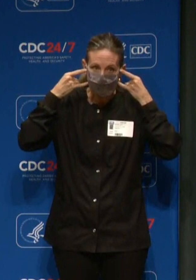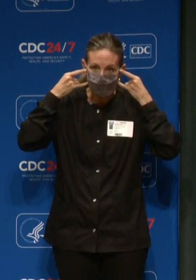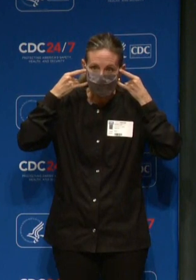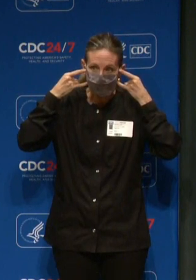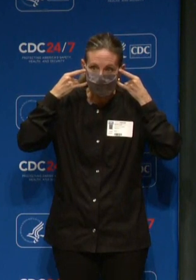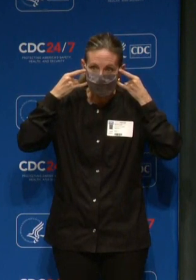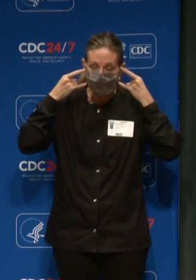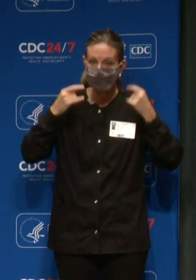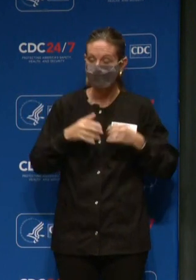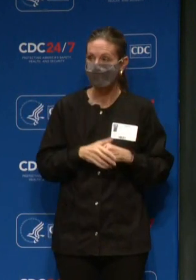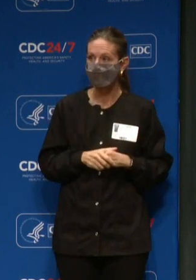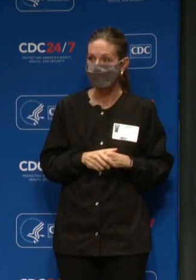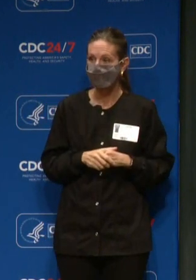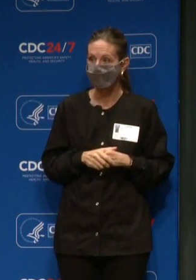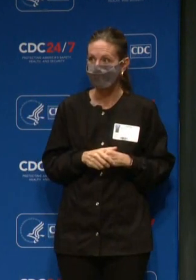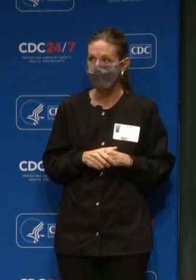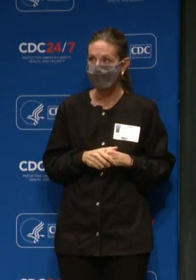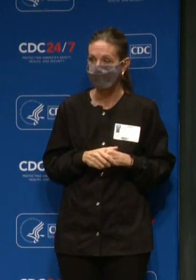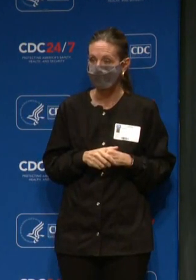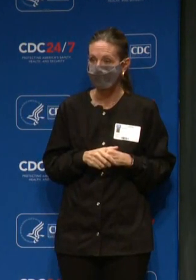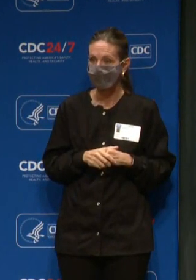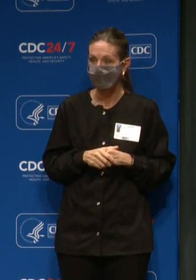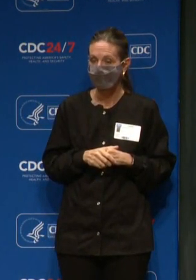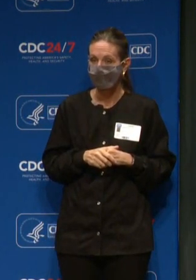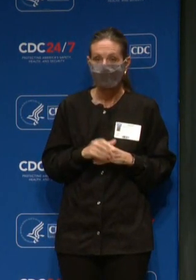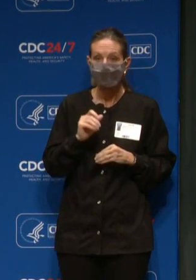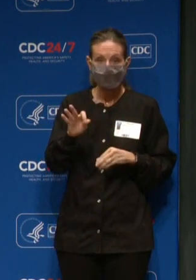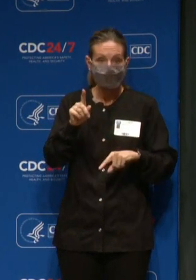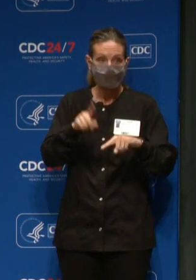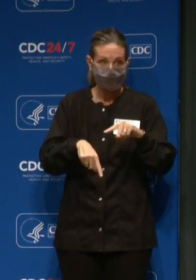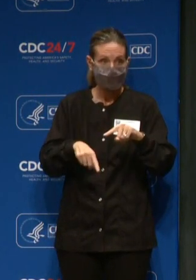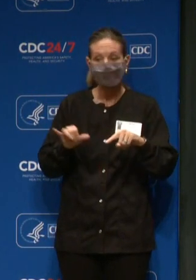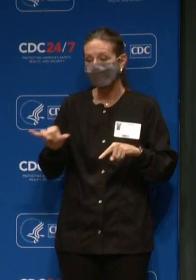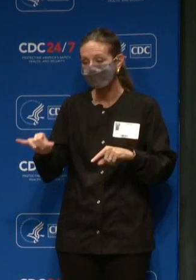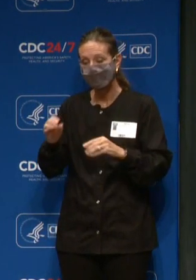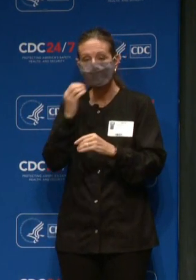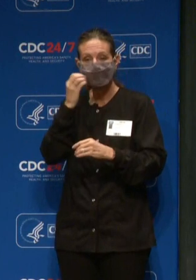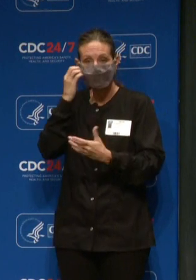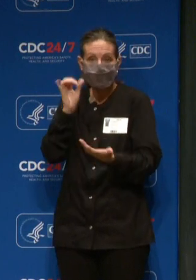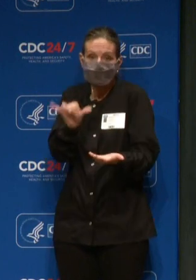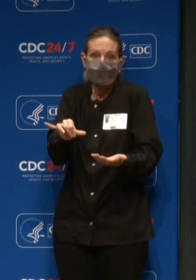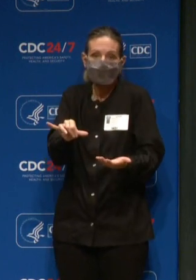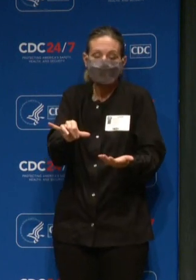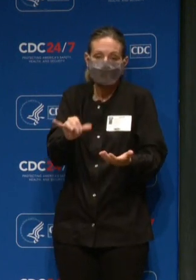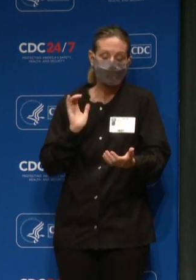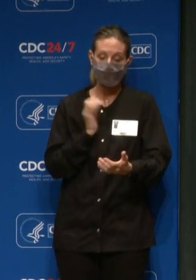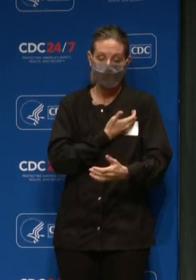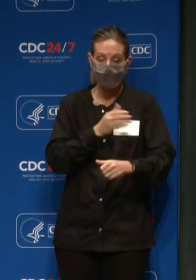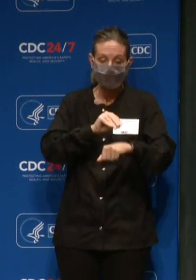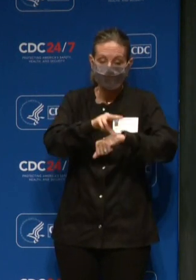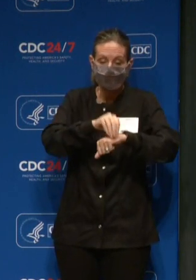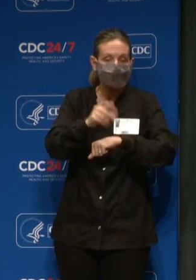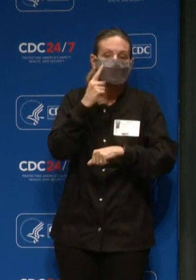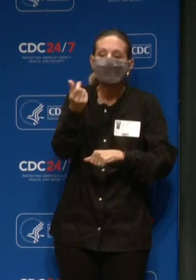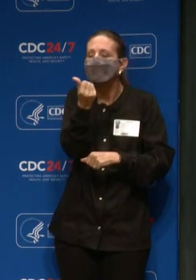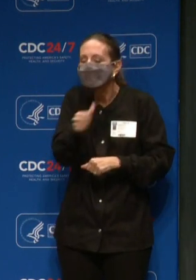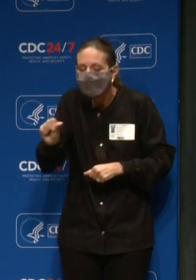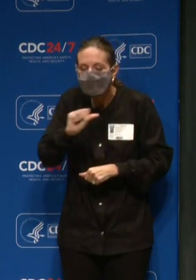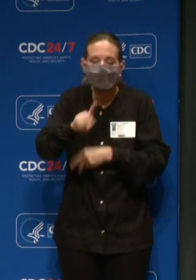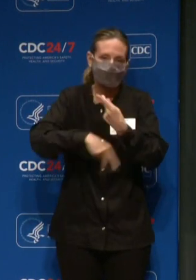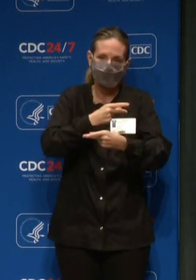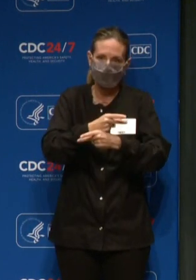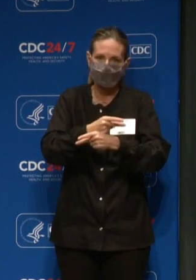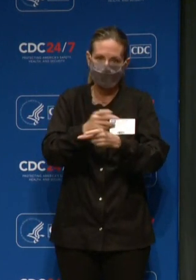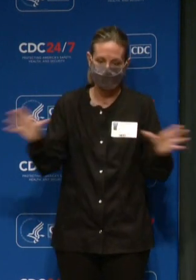avoid settings where you aren't going to be able to do those things. That advice is the same regardless of any type of gathering.